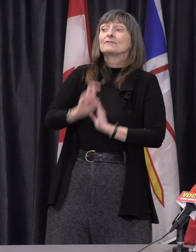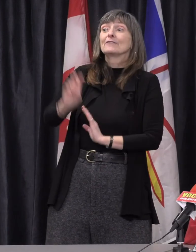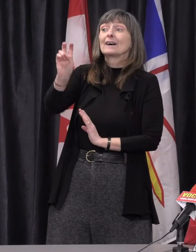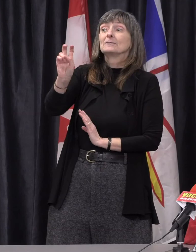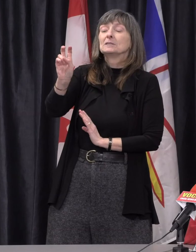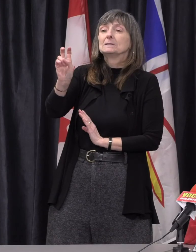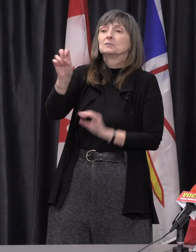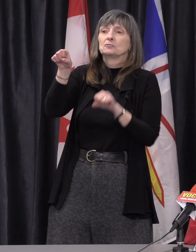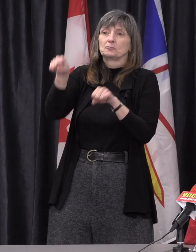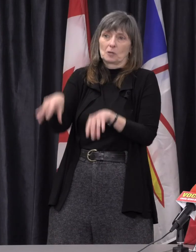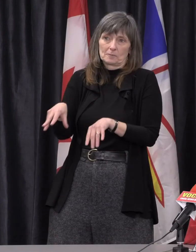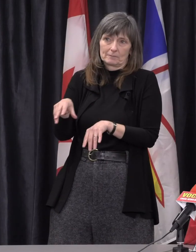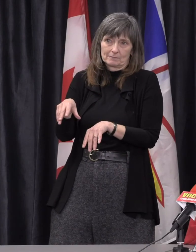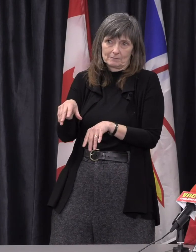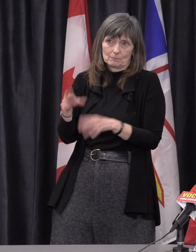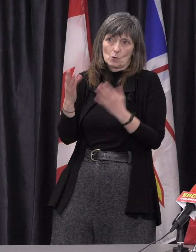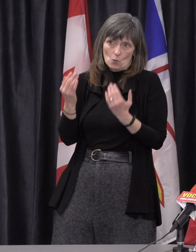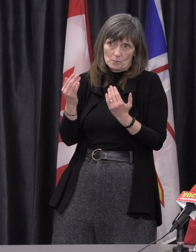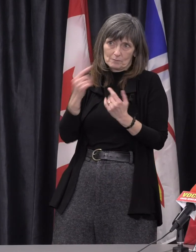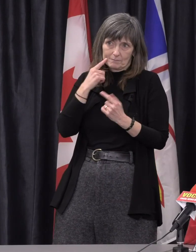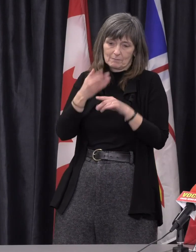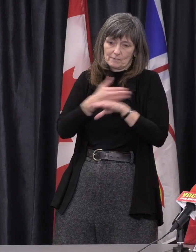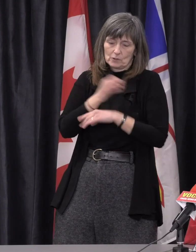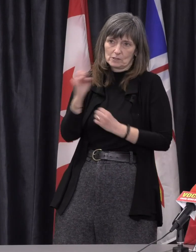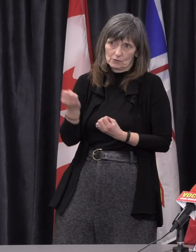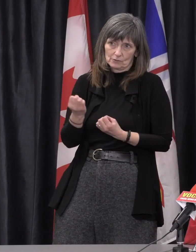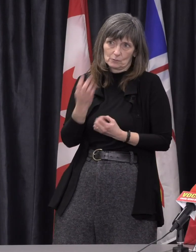be traveling by the time Easter comes.